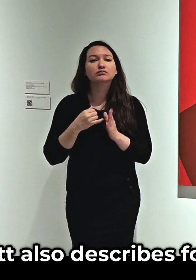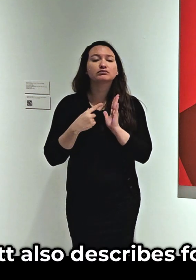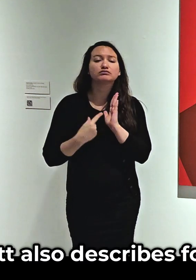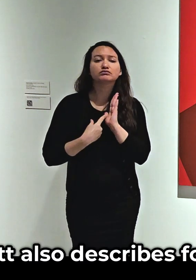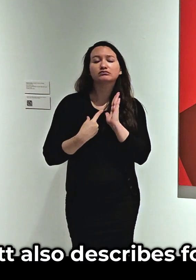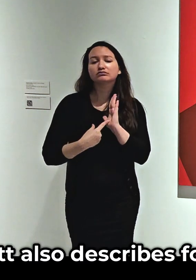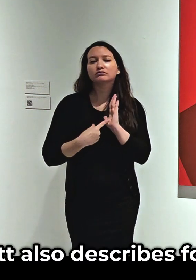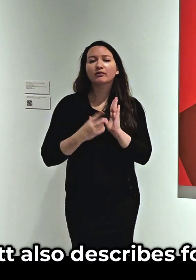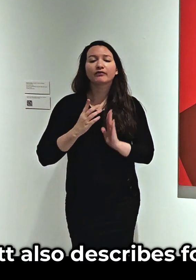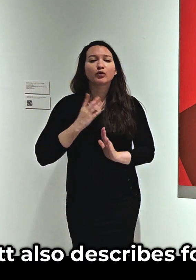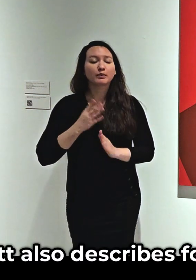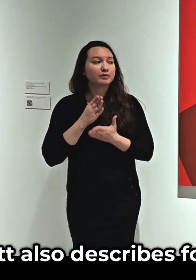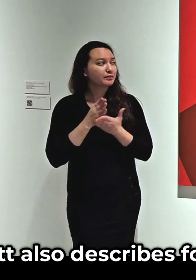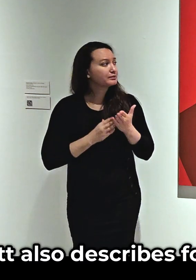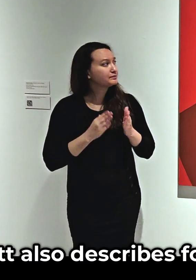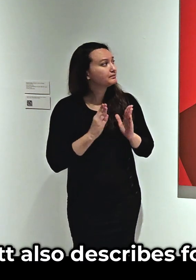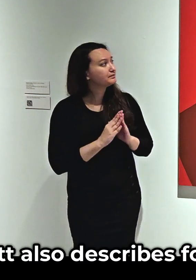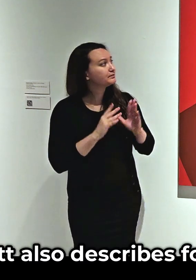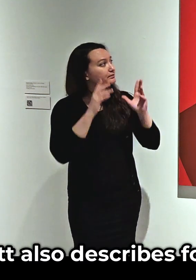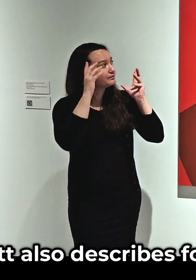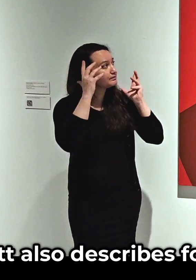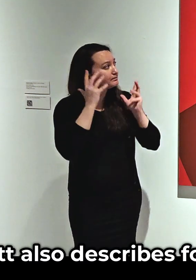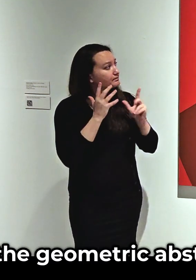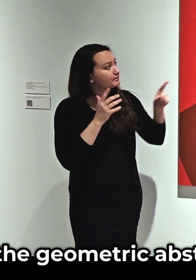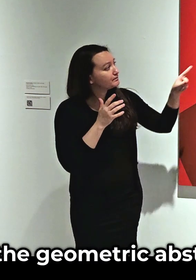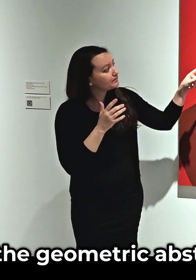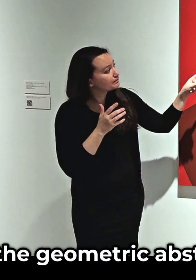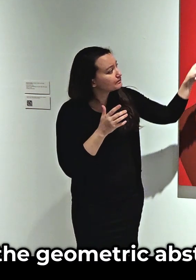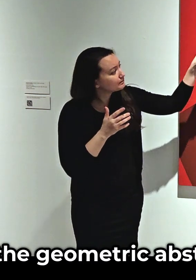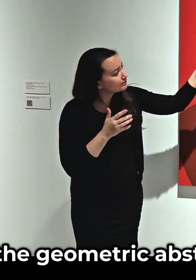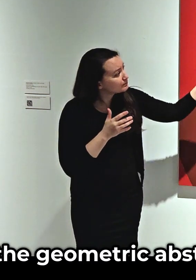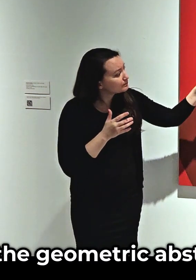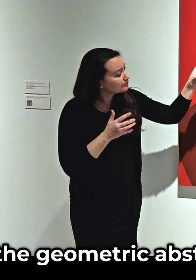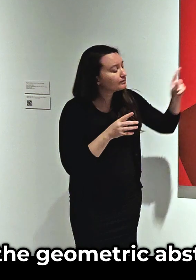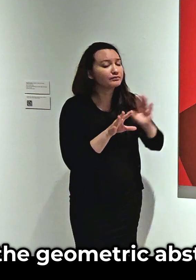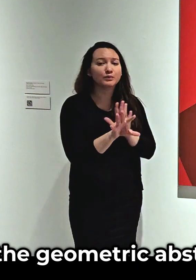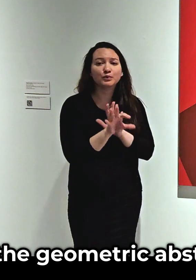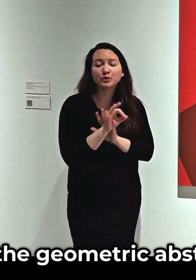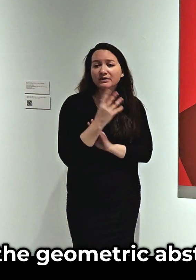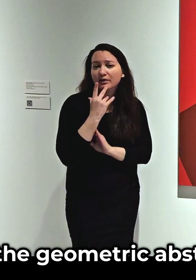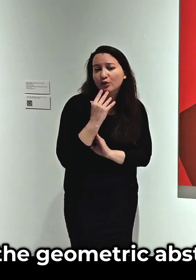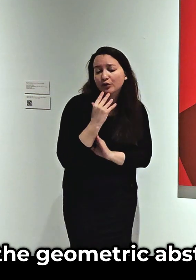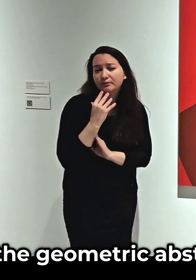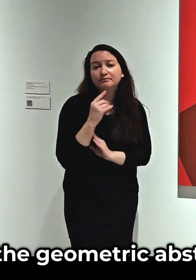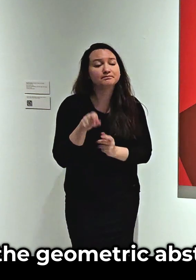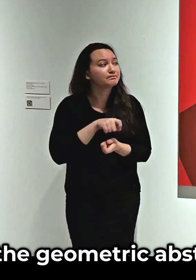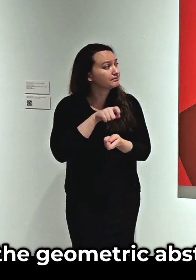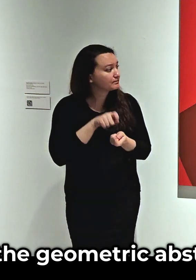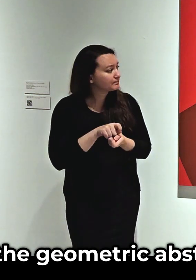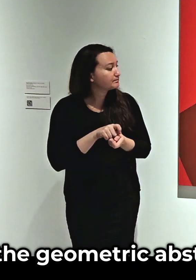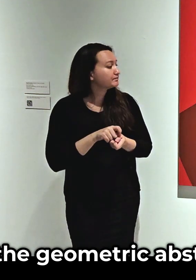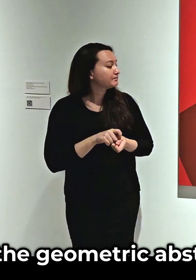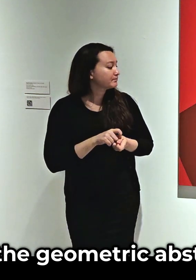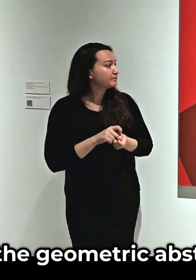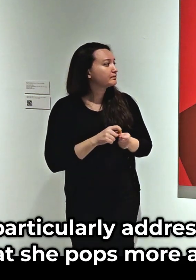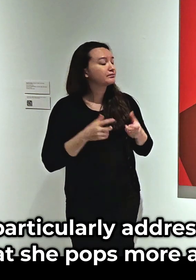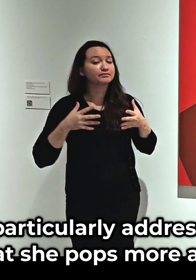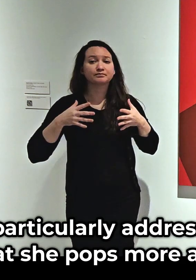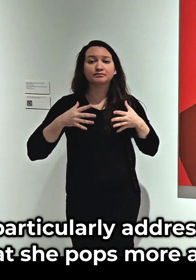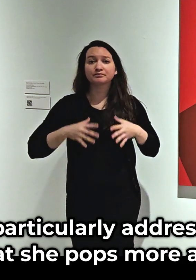Babbitt also describes formal elements in the painting, like the geometric abstraction and the color choice, particularly